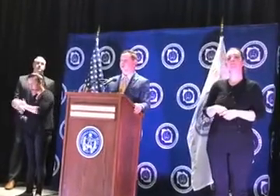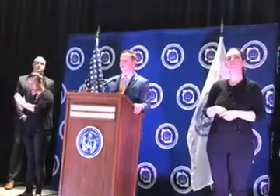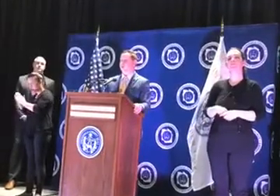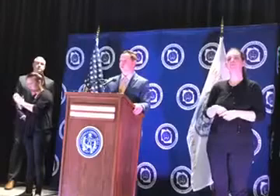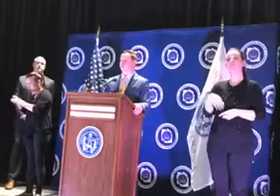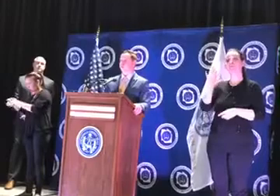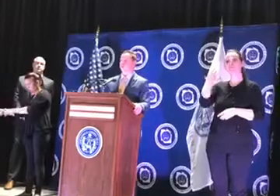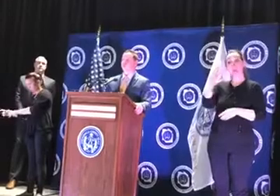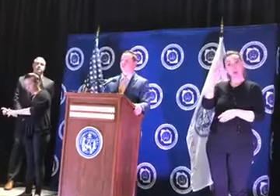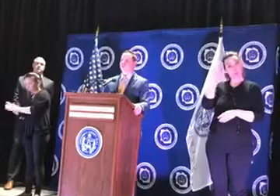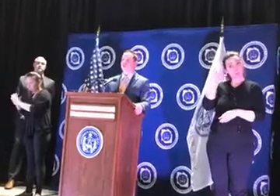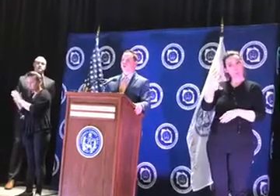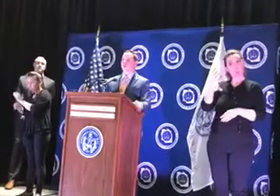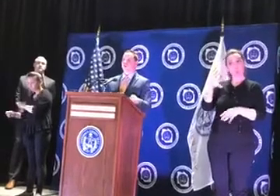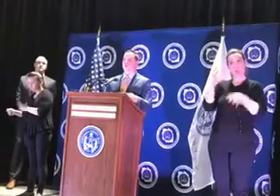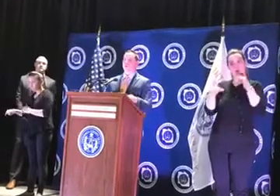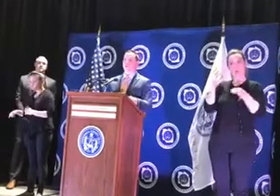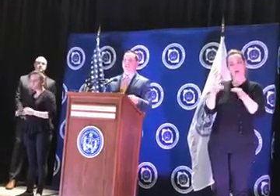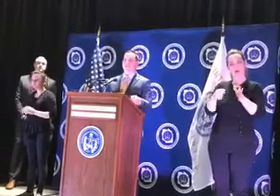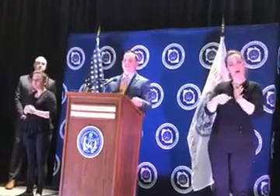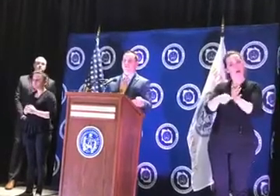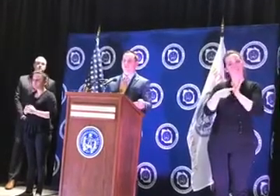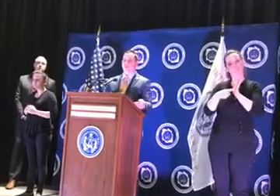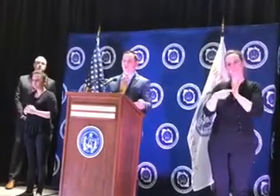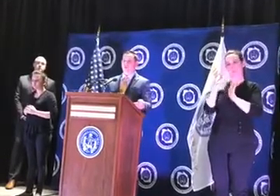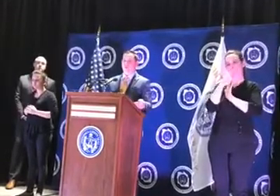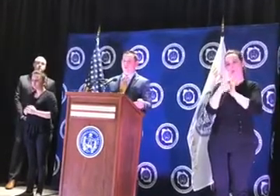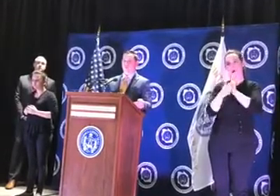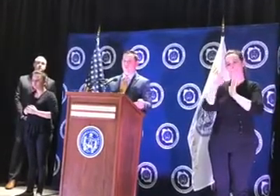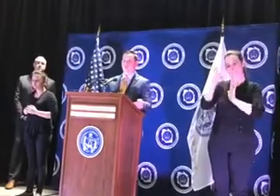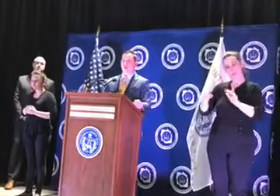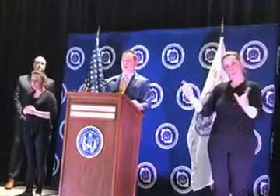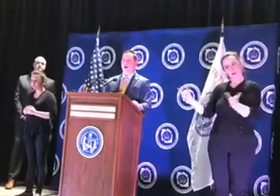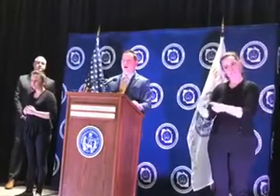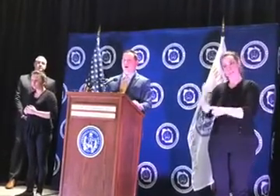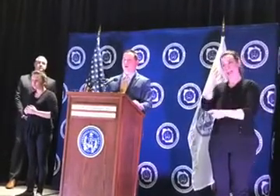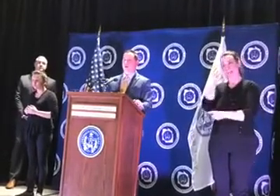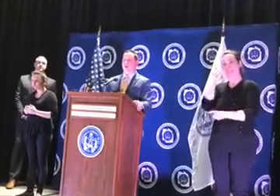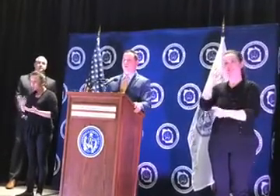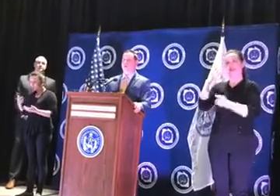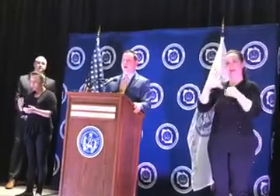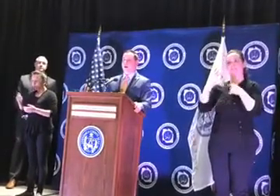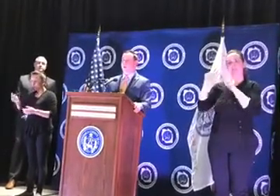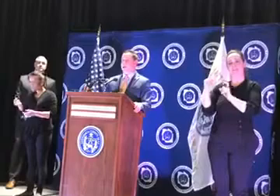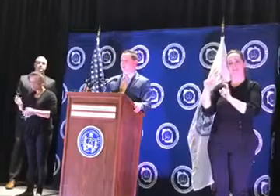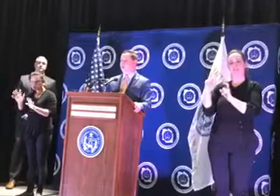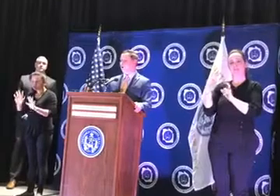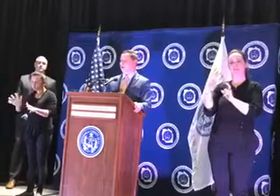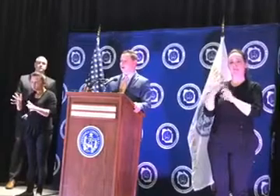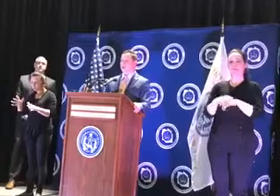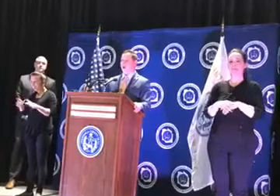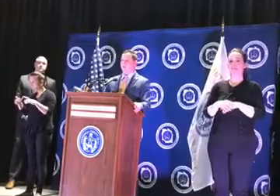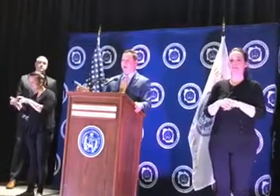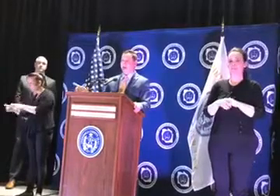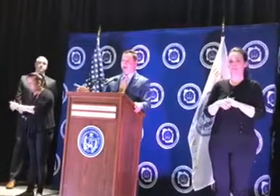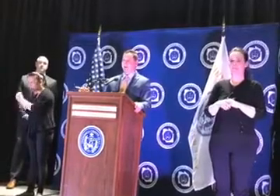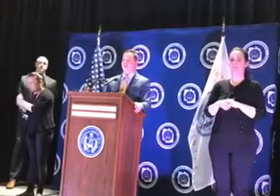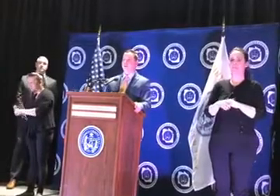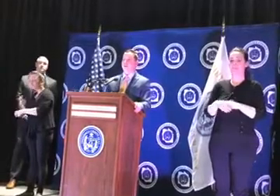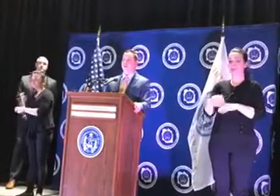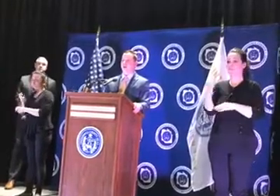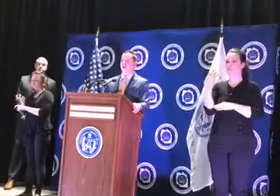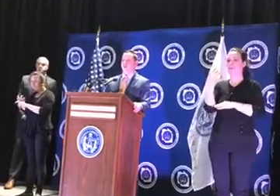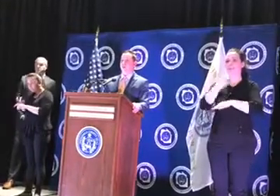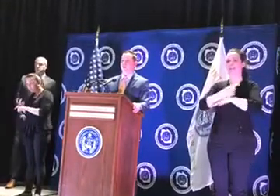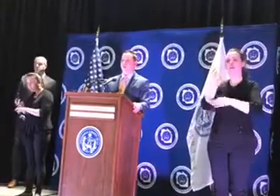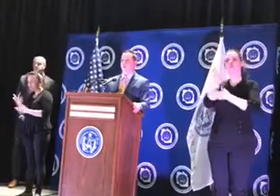quarantine situation. Because we know this is an inconvenience for you, we then have our helpline if